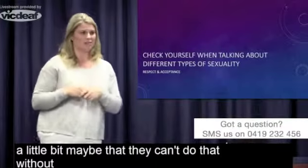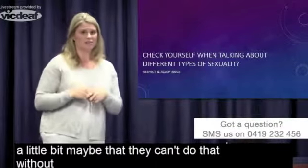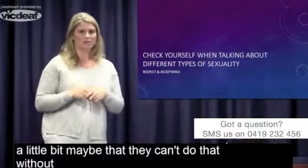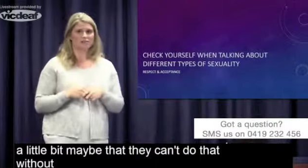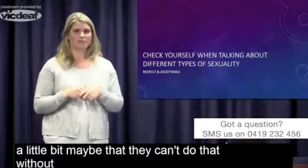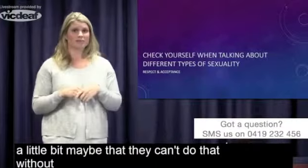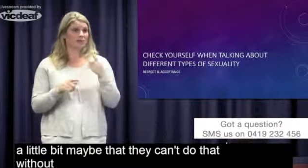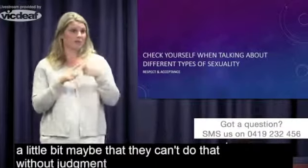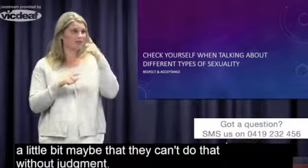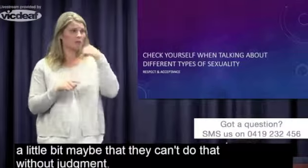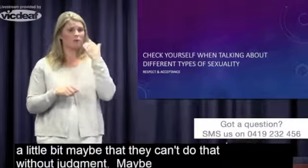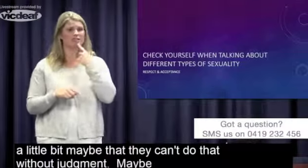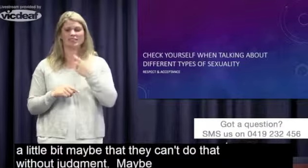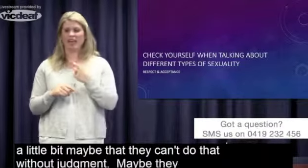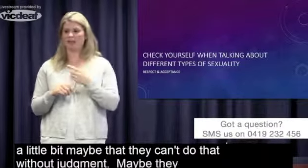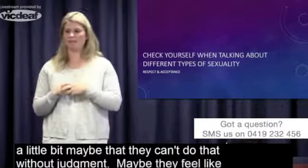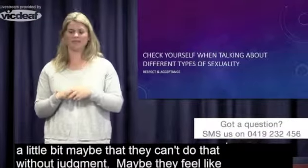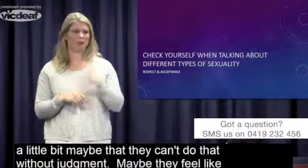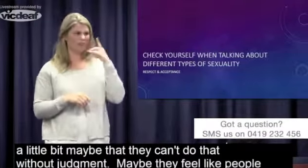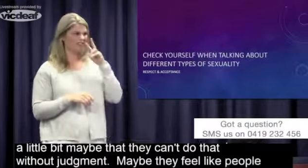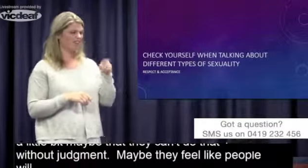Maybe they feel like people will look at them and feel negative thoughts.